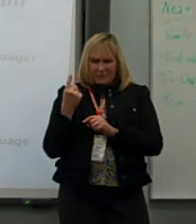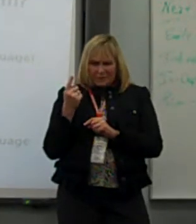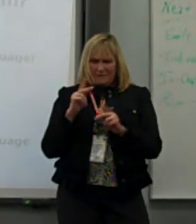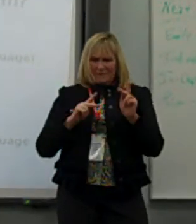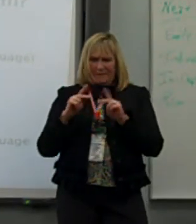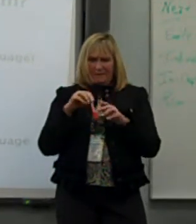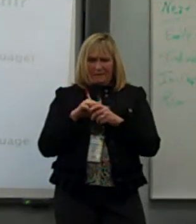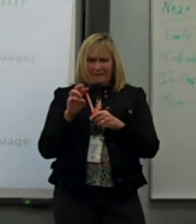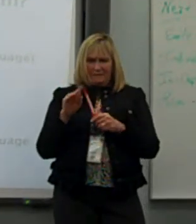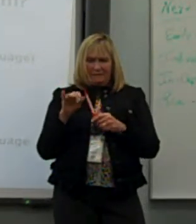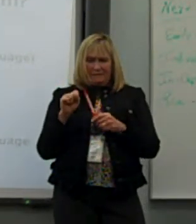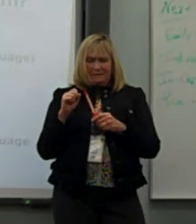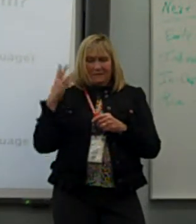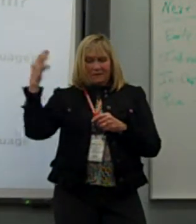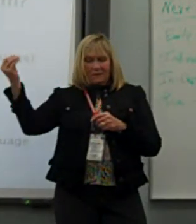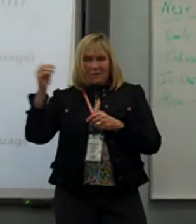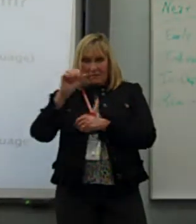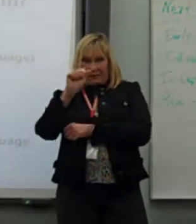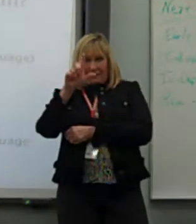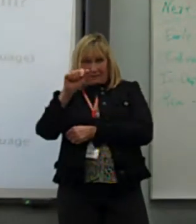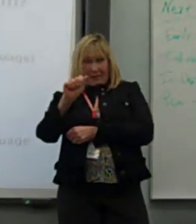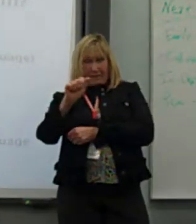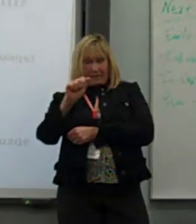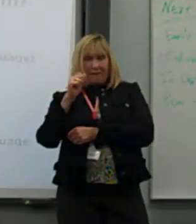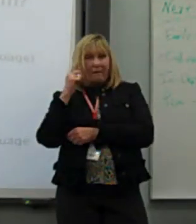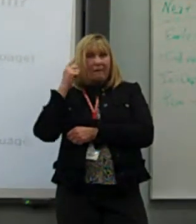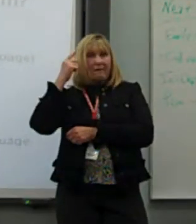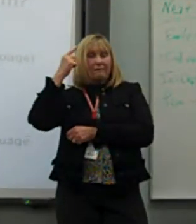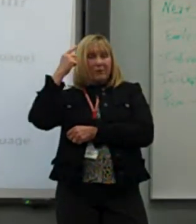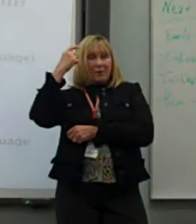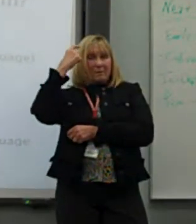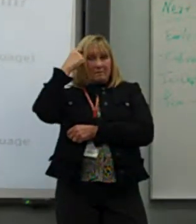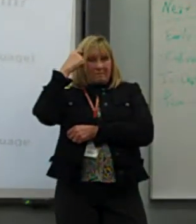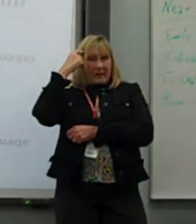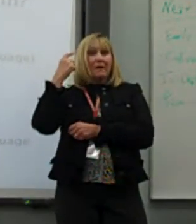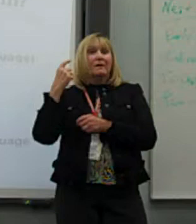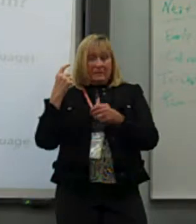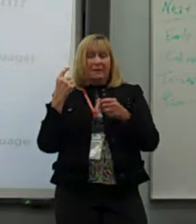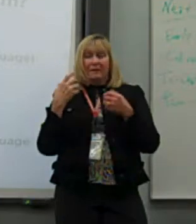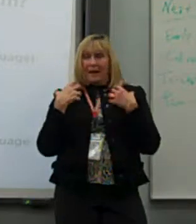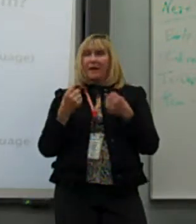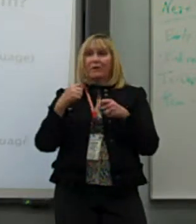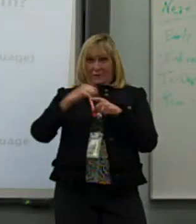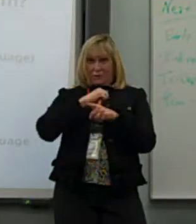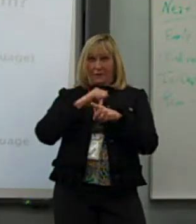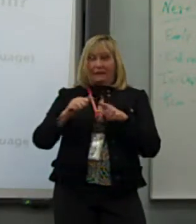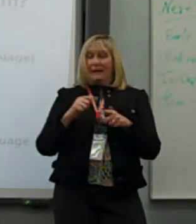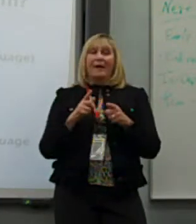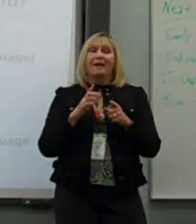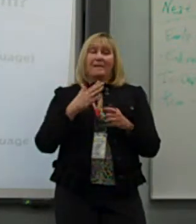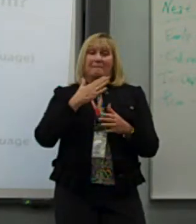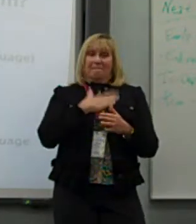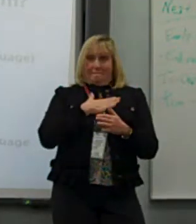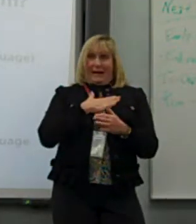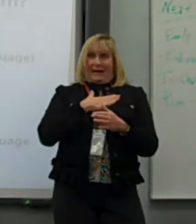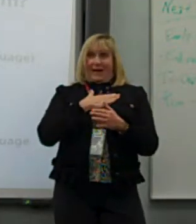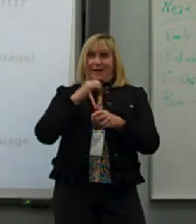I think I was one of the first people in Wisconsin to go out to the training in Alabama relating to mental health.